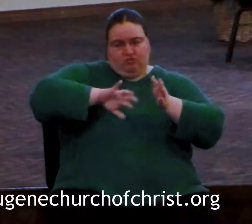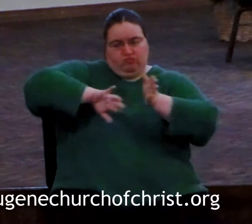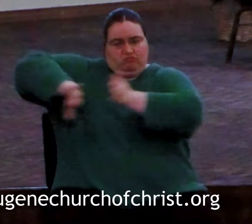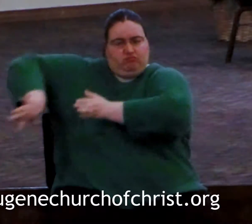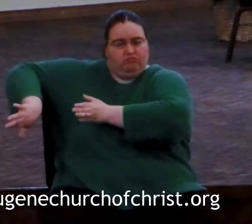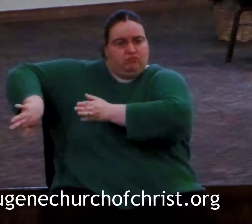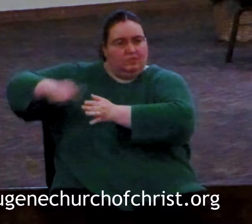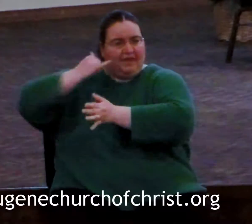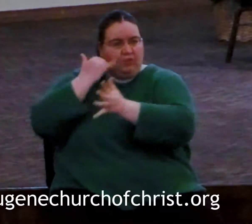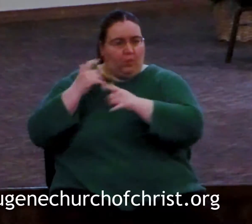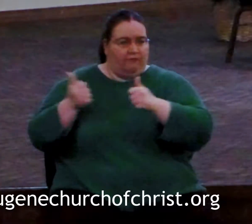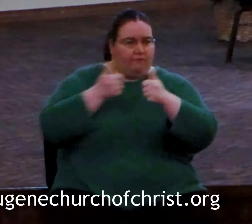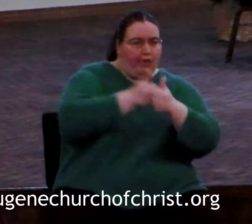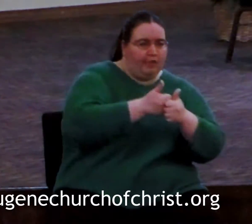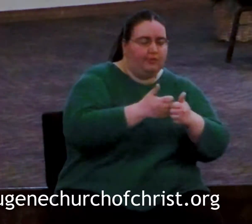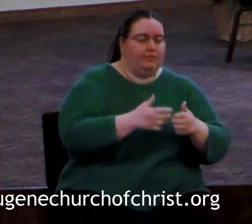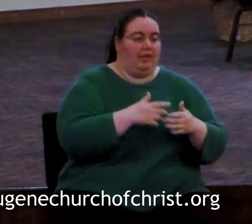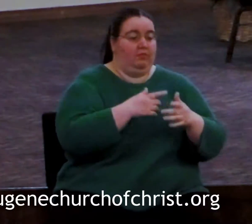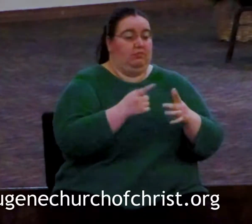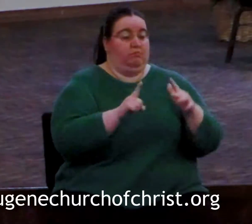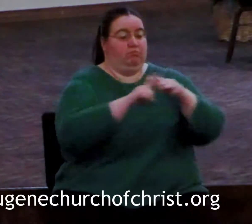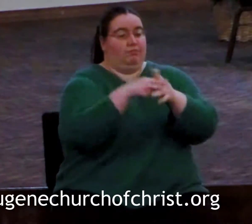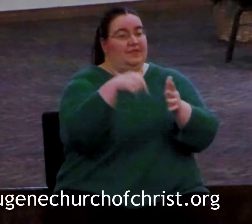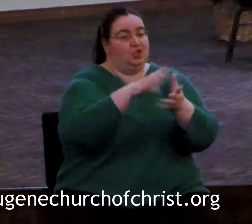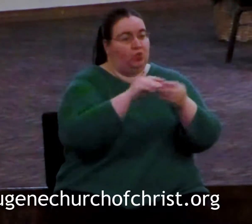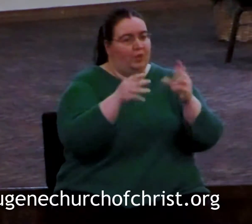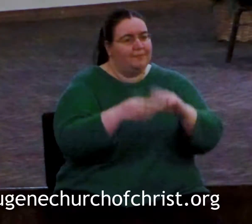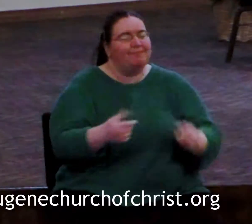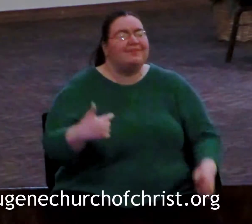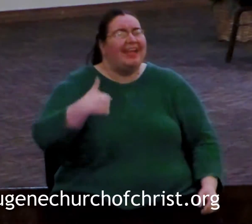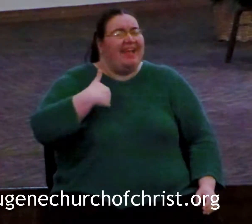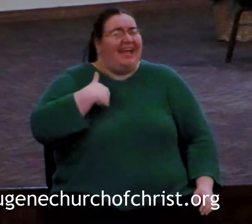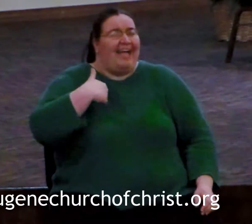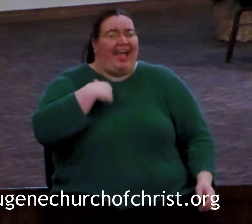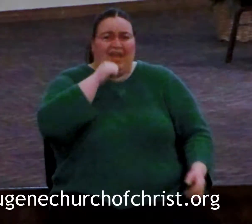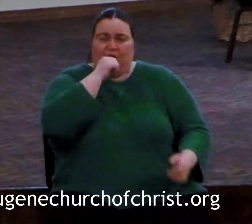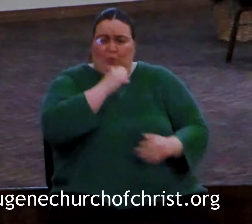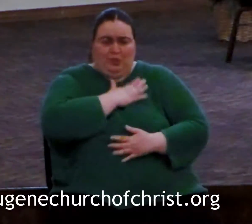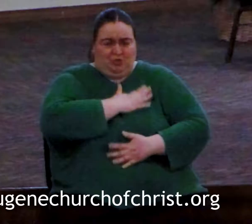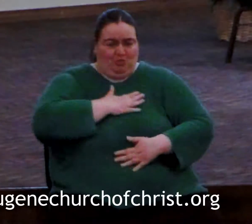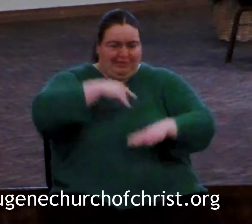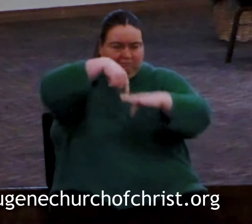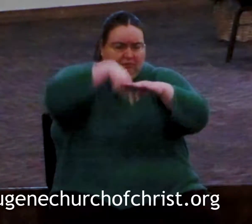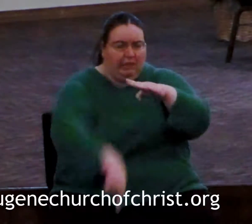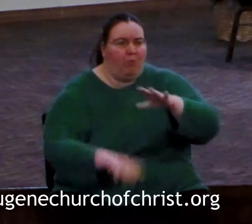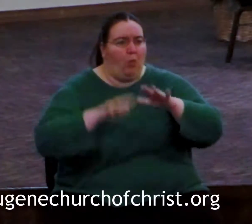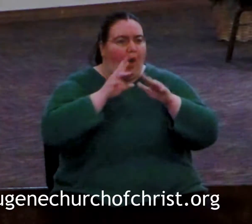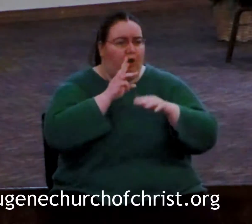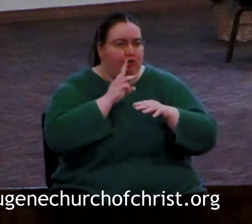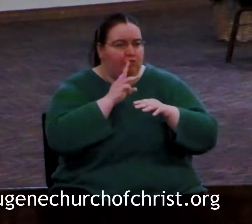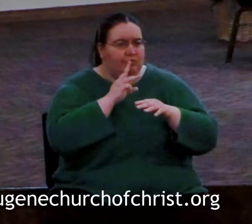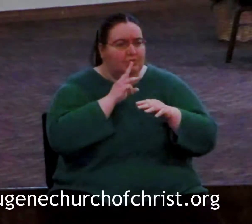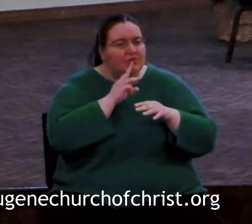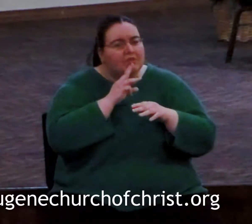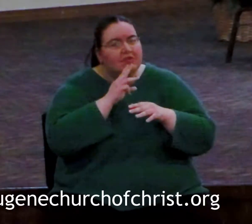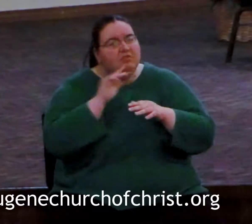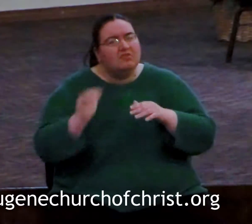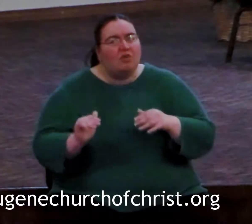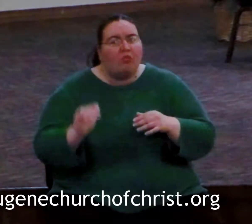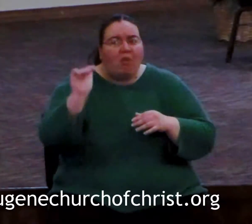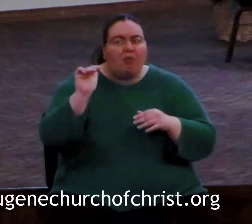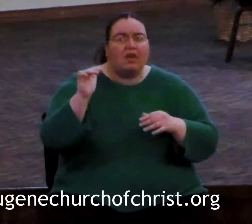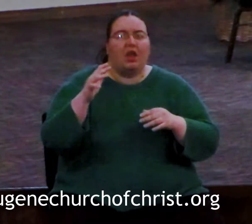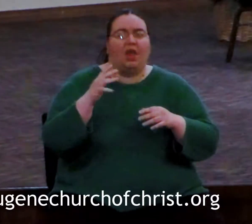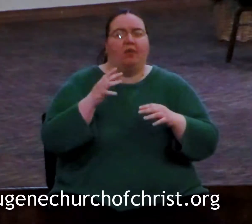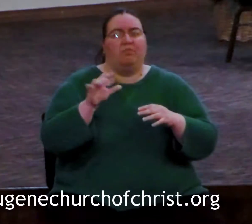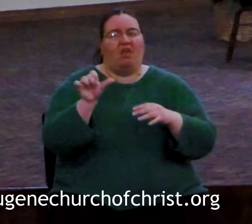I can remember growing up, this family lived 2 houses down from us. They were very much into deep sea fishing. The dad was a police officer